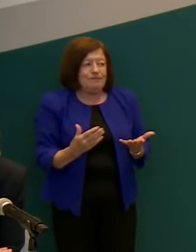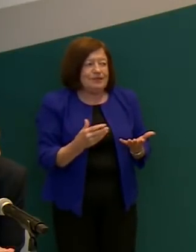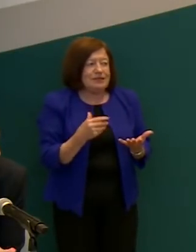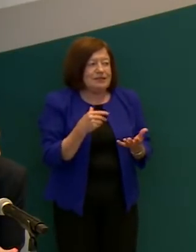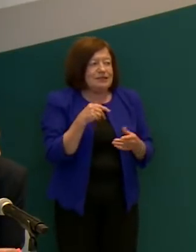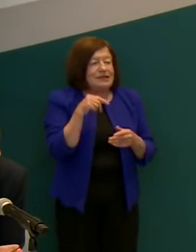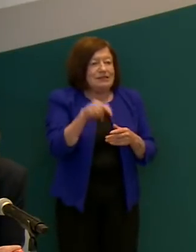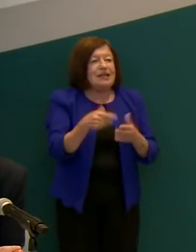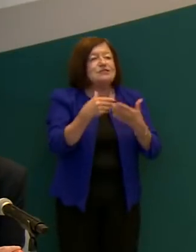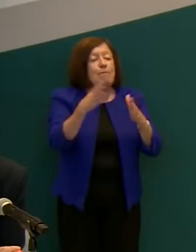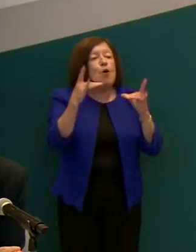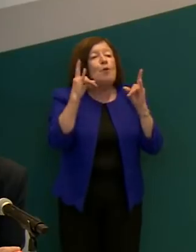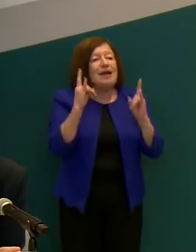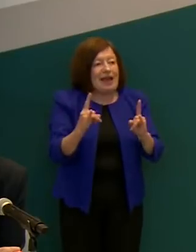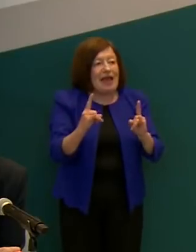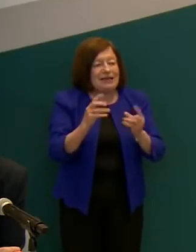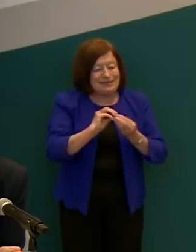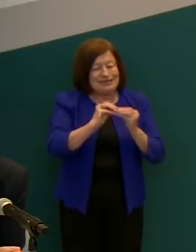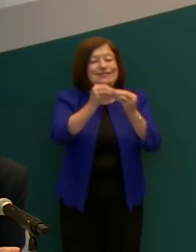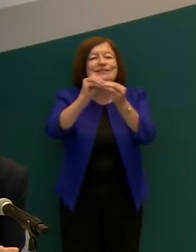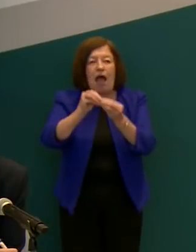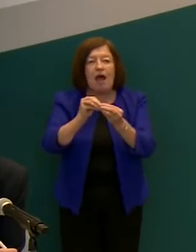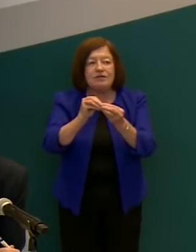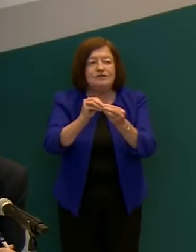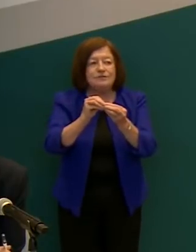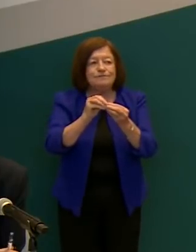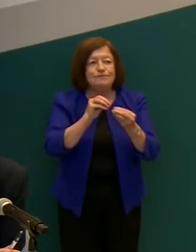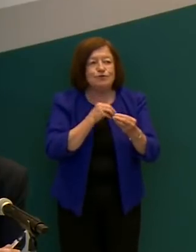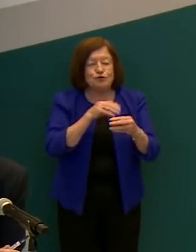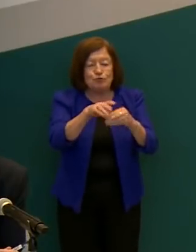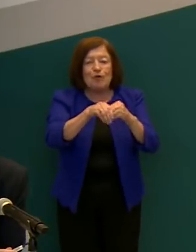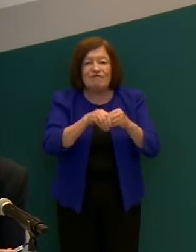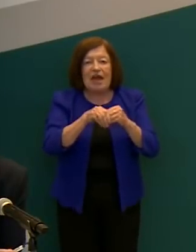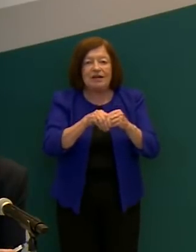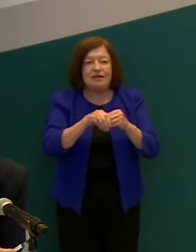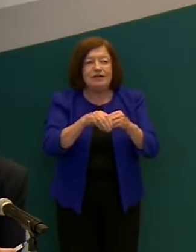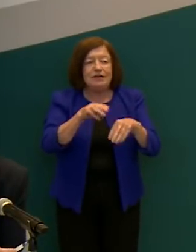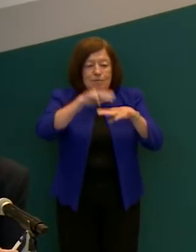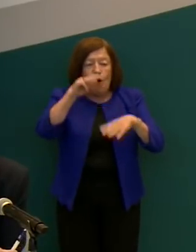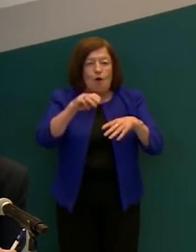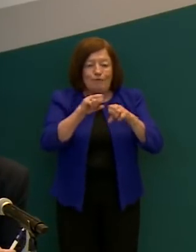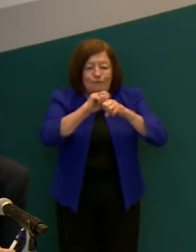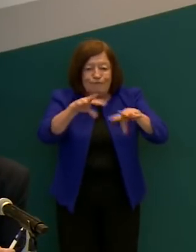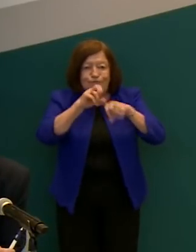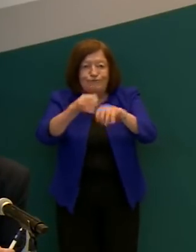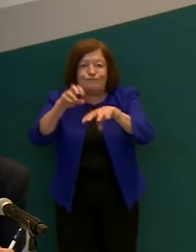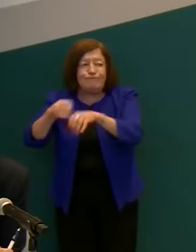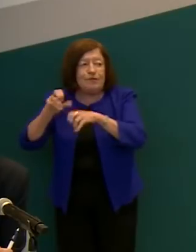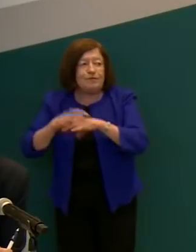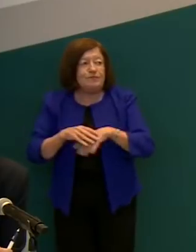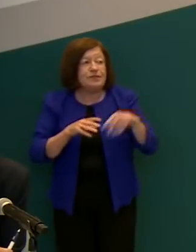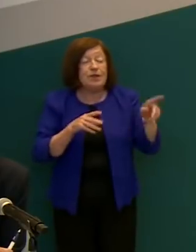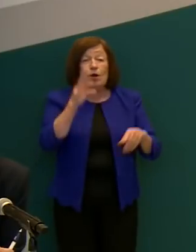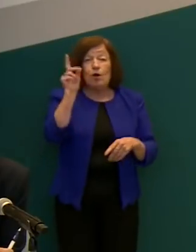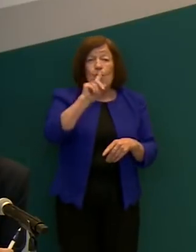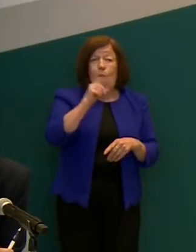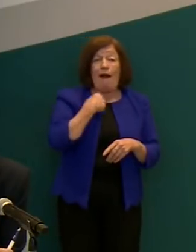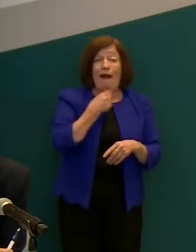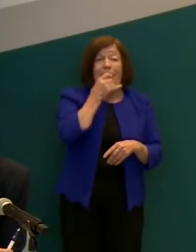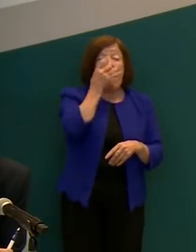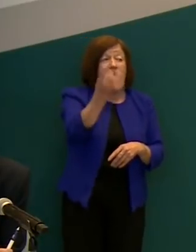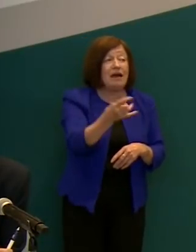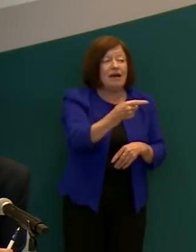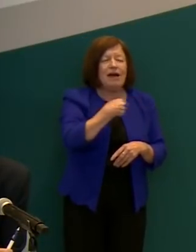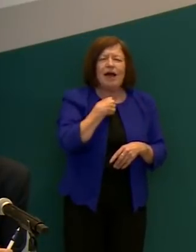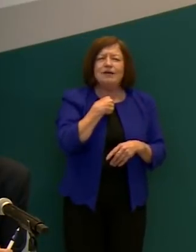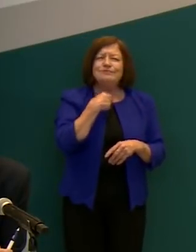That was a public health designed intervention to prevent onward community transmission. The reason I ask is I'm